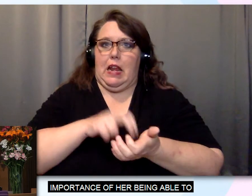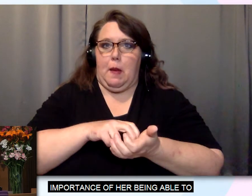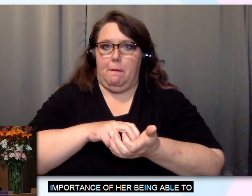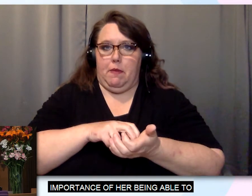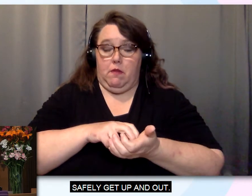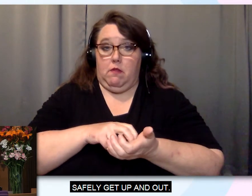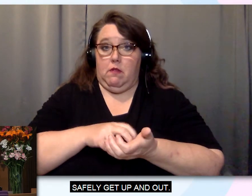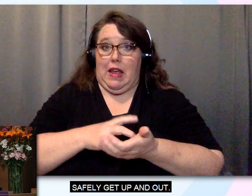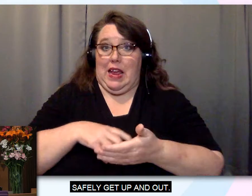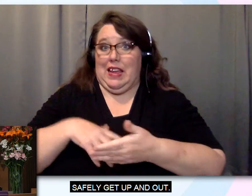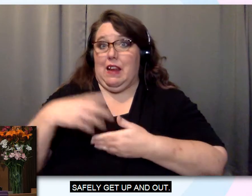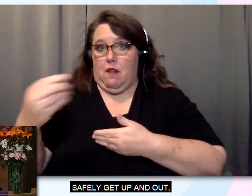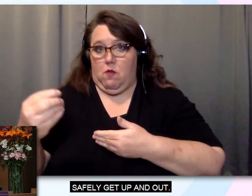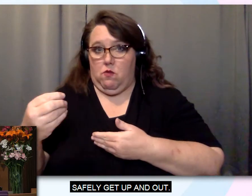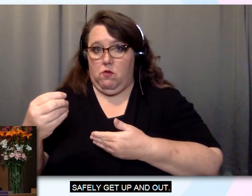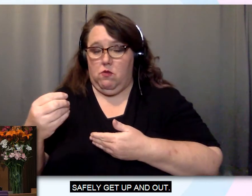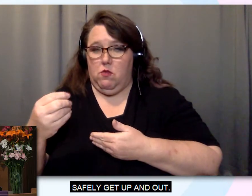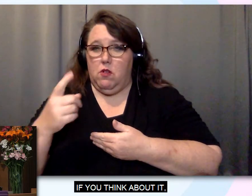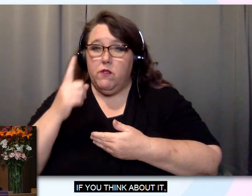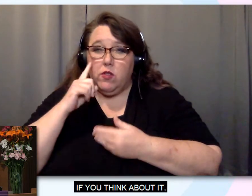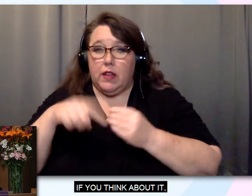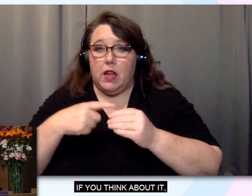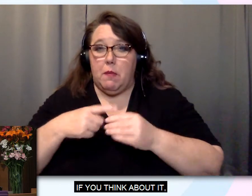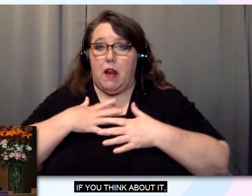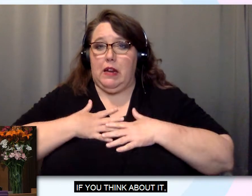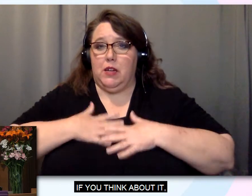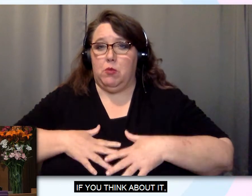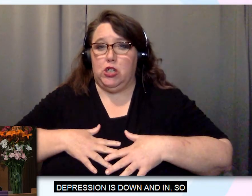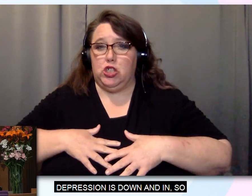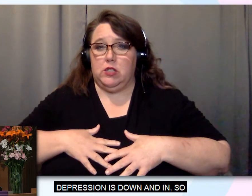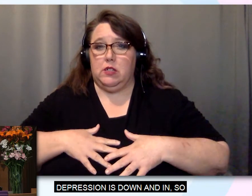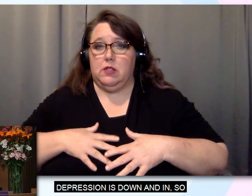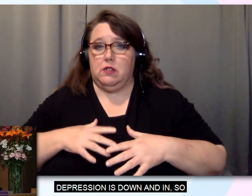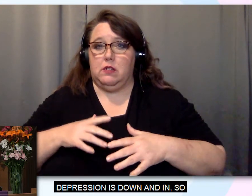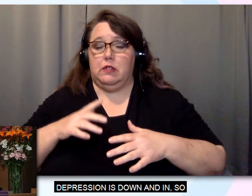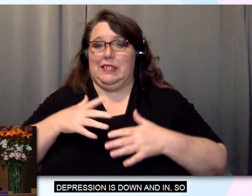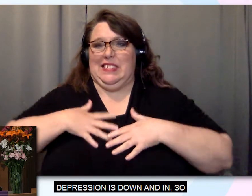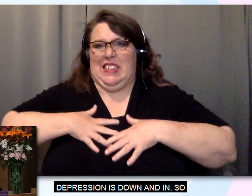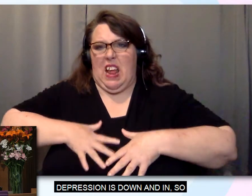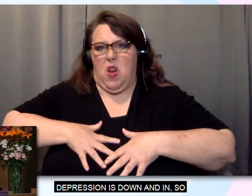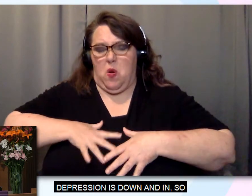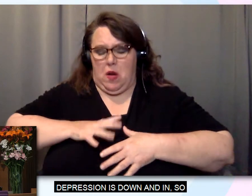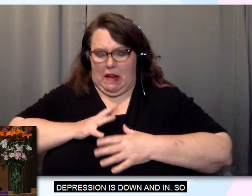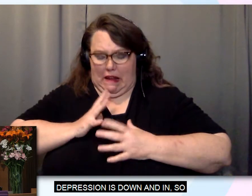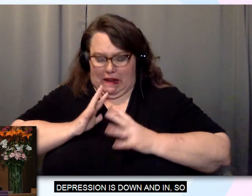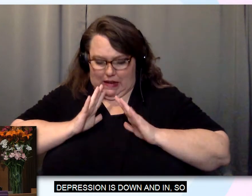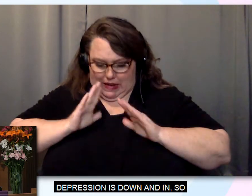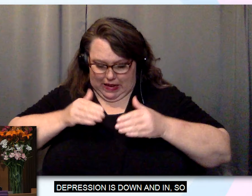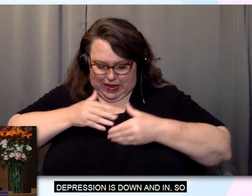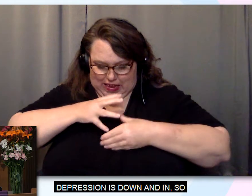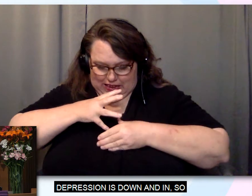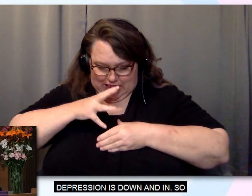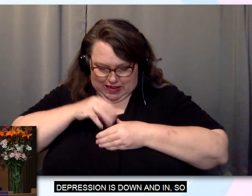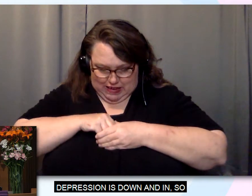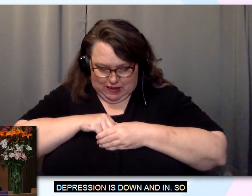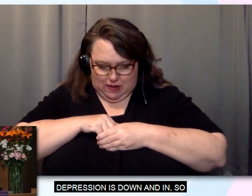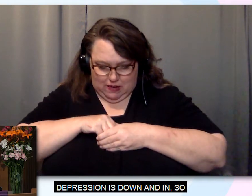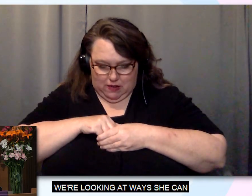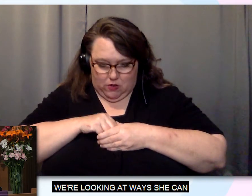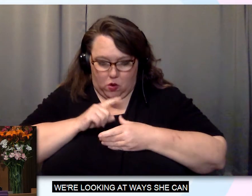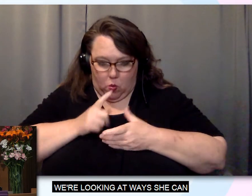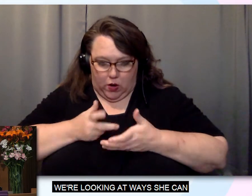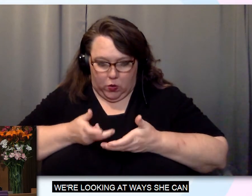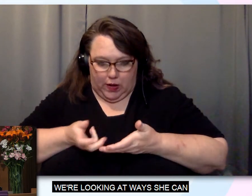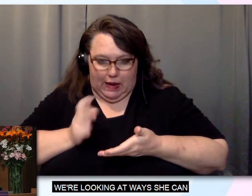get up and out. If you think about it, depression is down and in. And so we were looking at